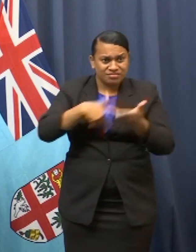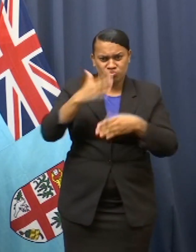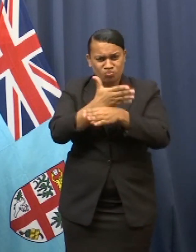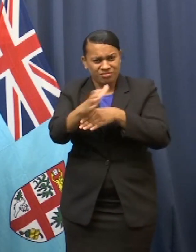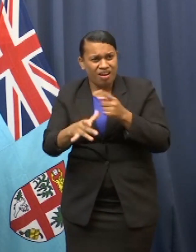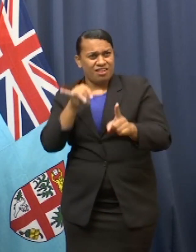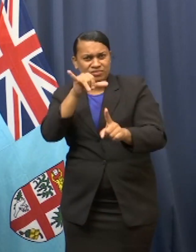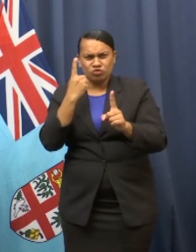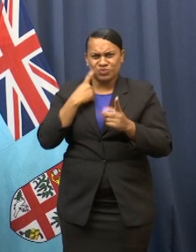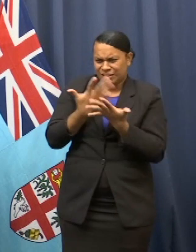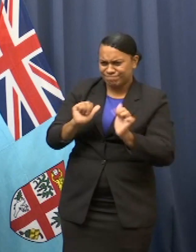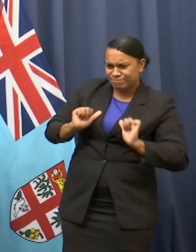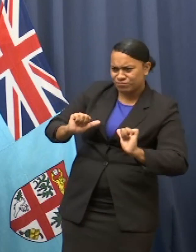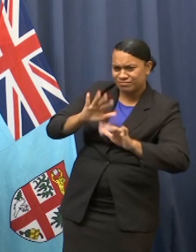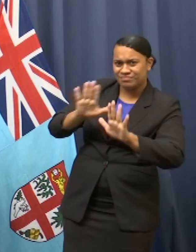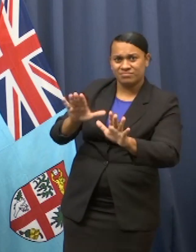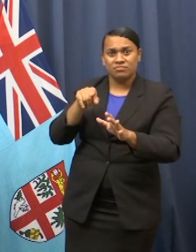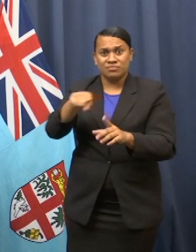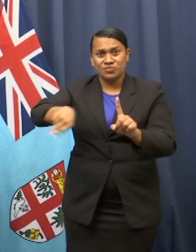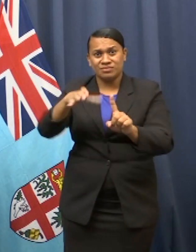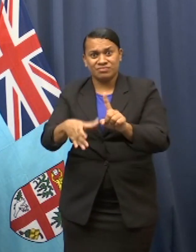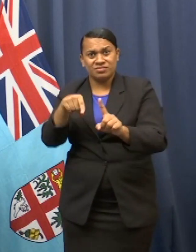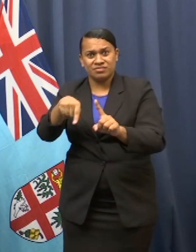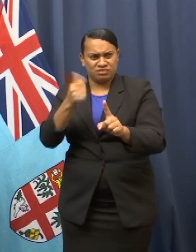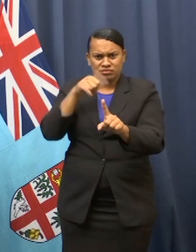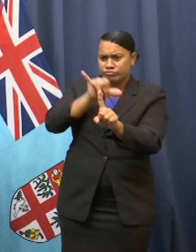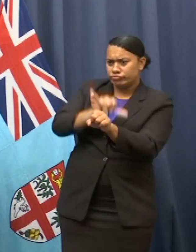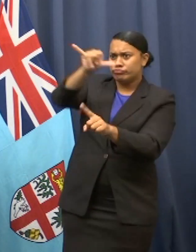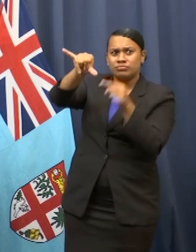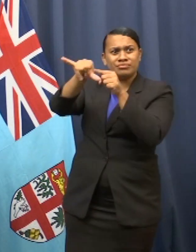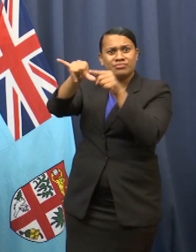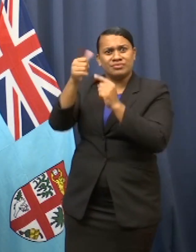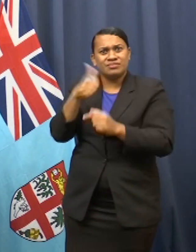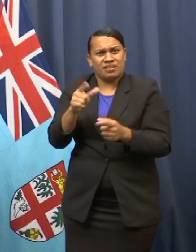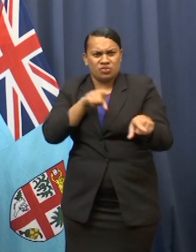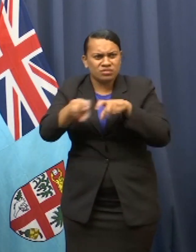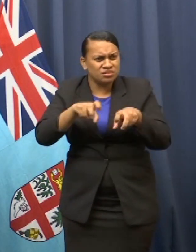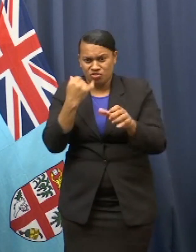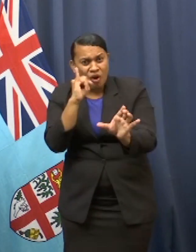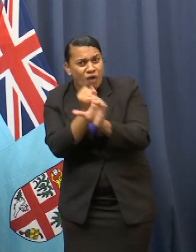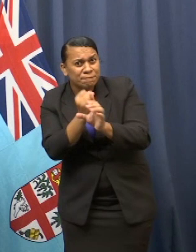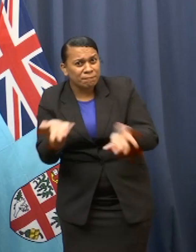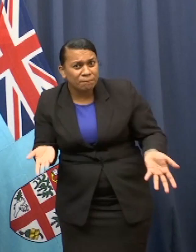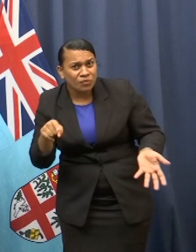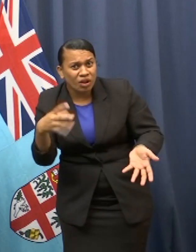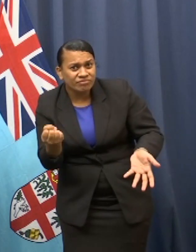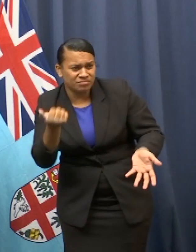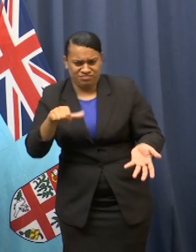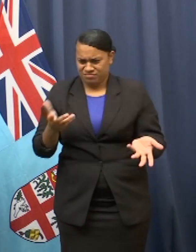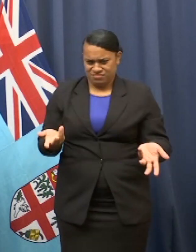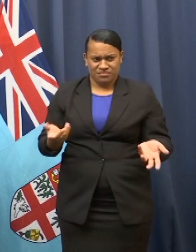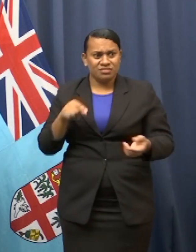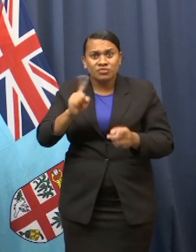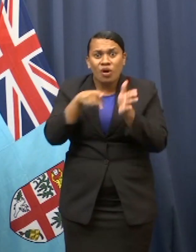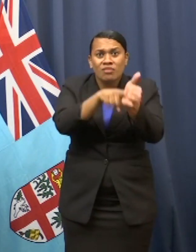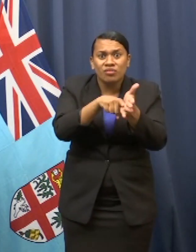people. So if you're planning to illegally enter or leave the confined area, or aid and abet someone seeking